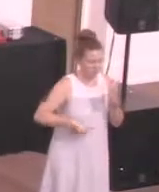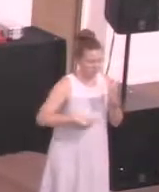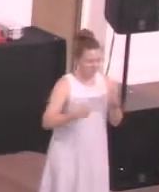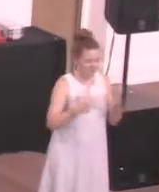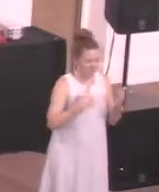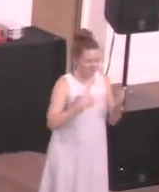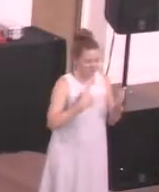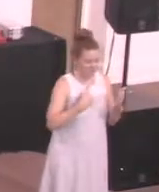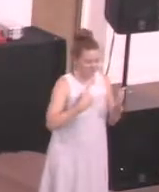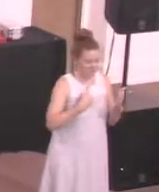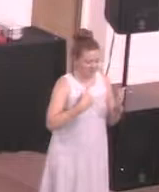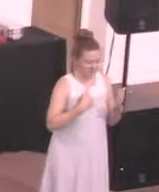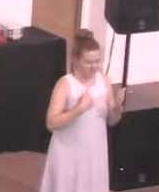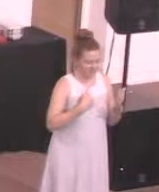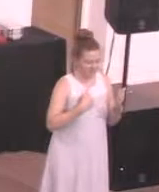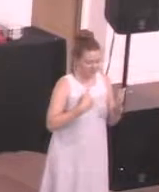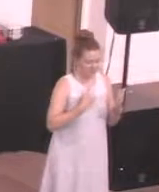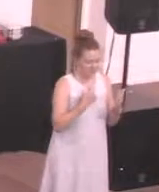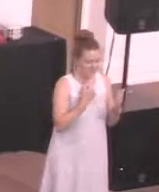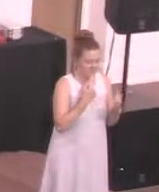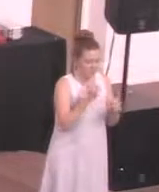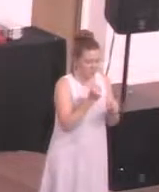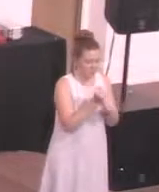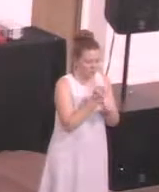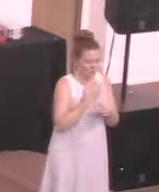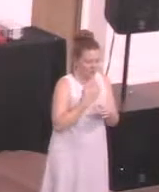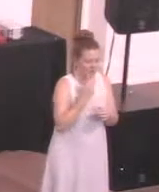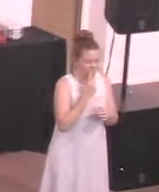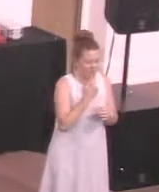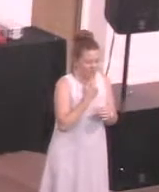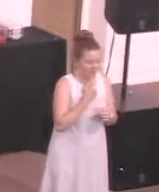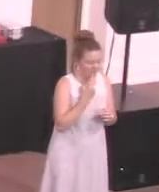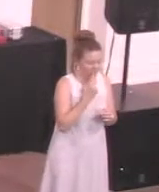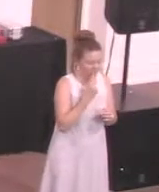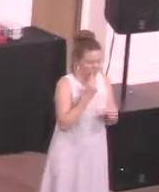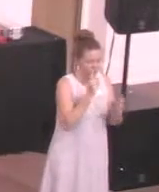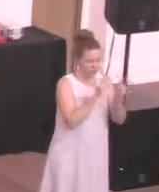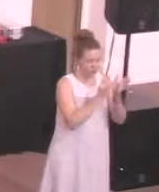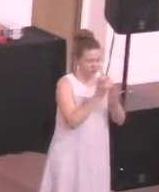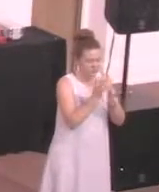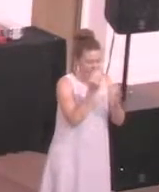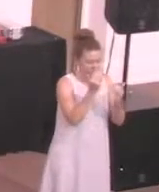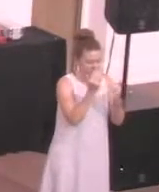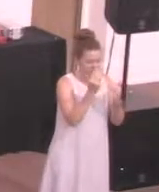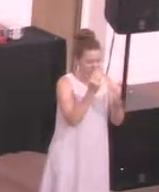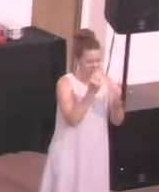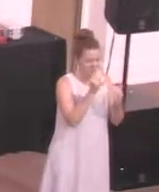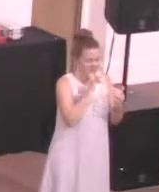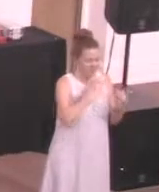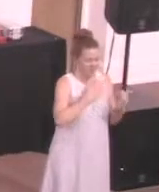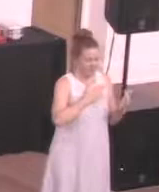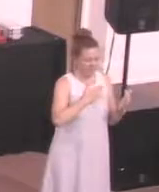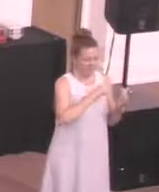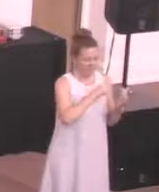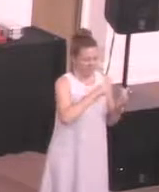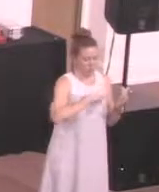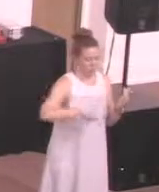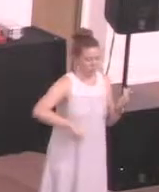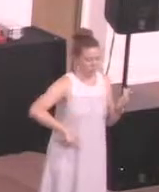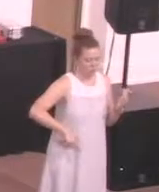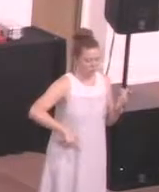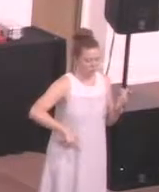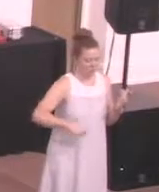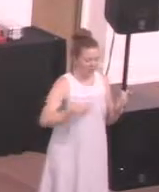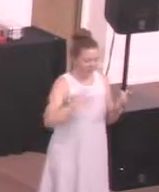I declare with my mouth that Jesus is my Lord. And